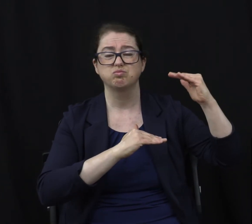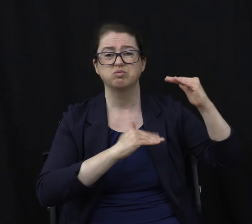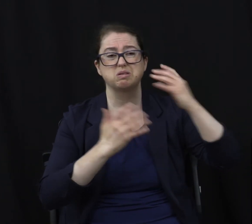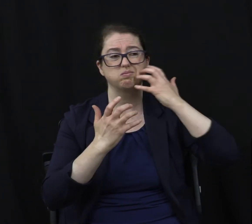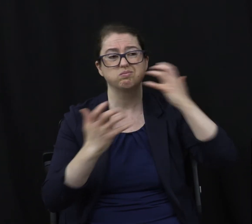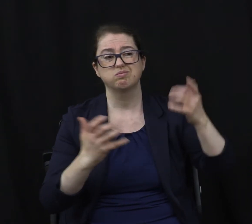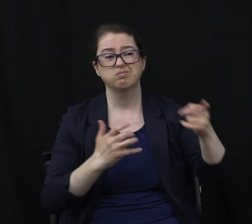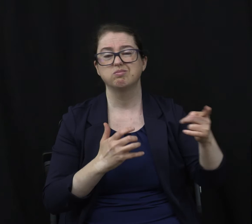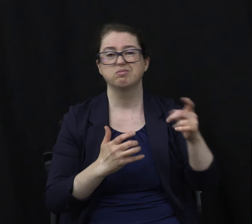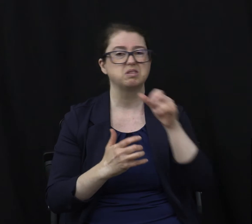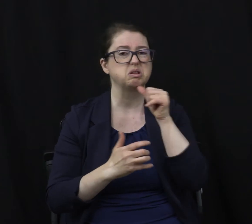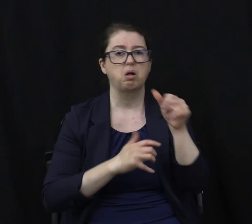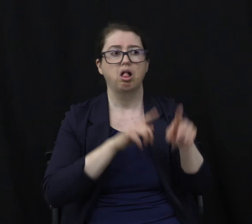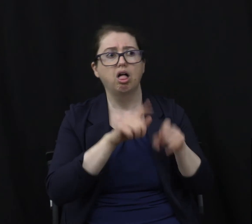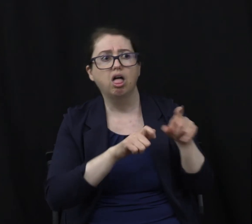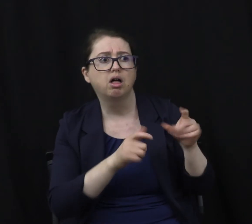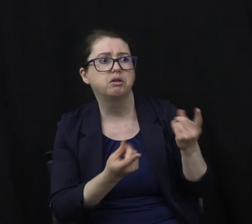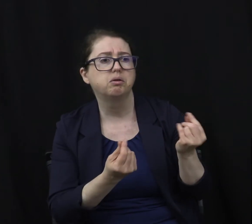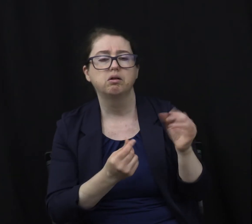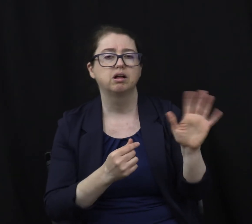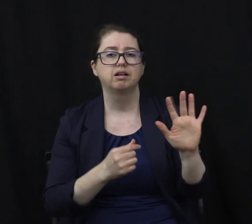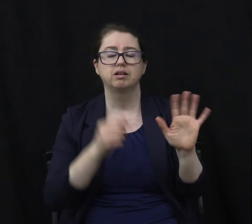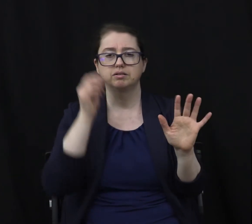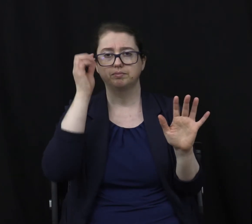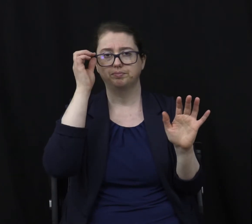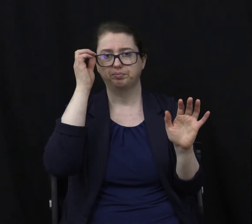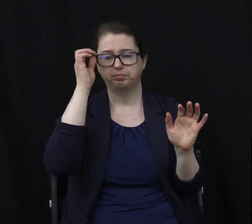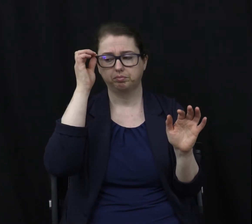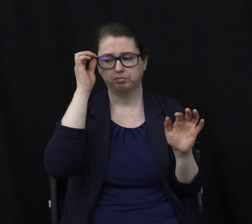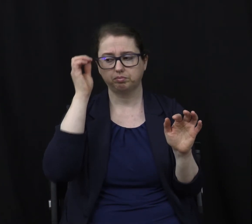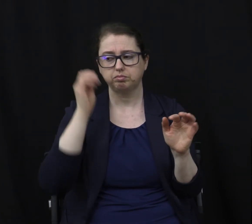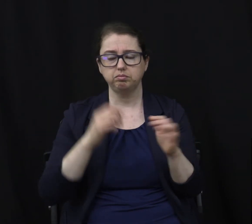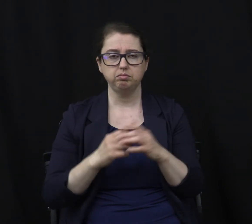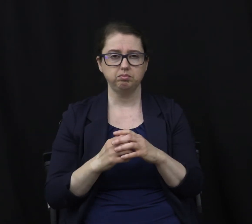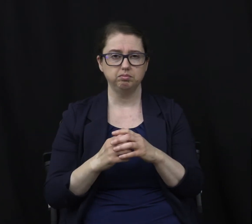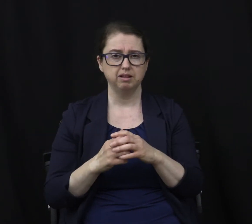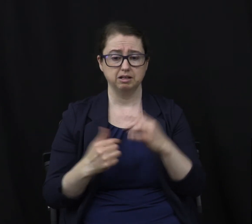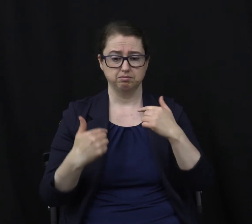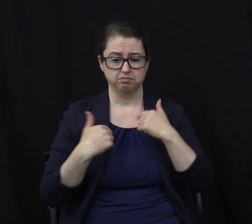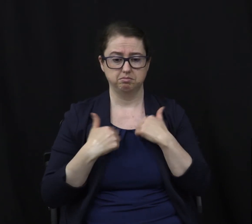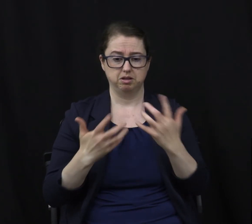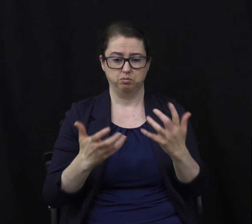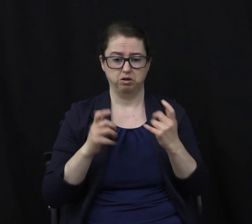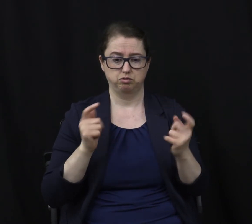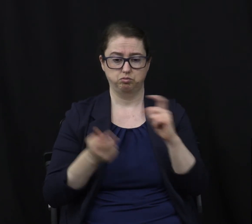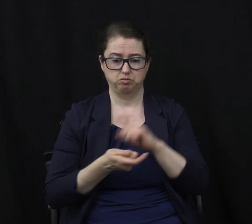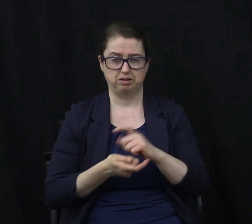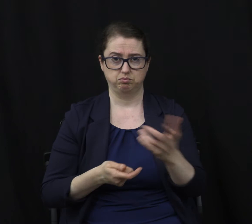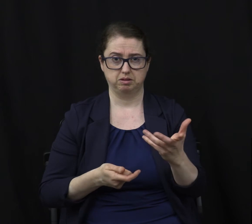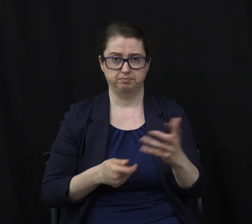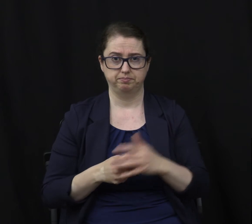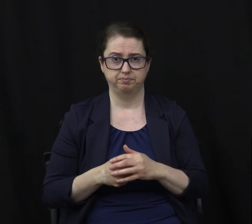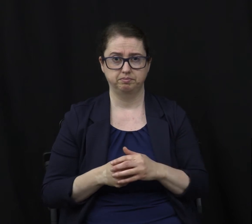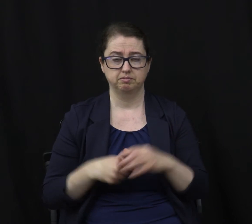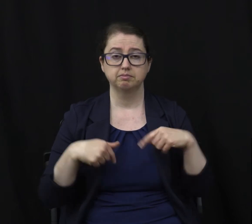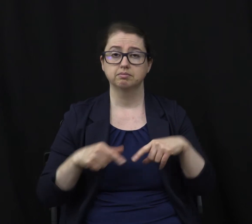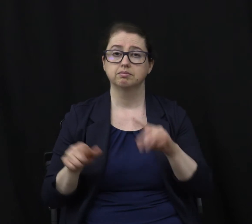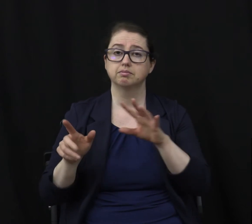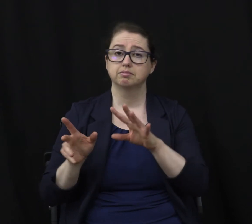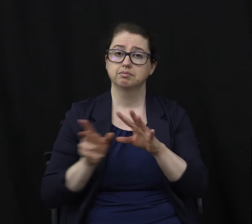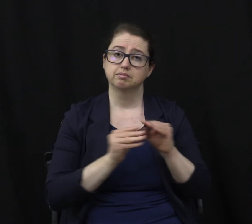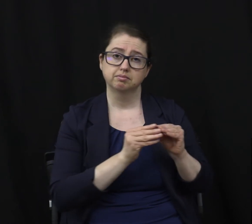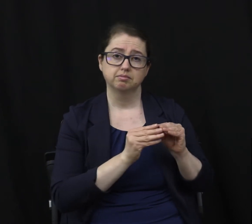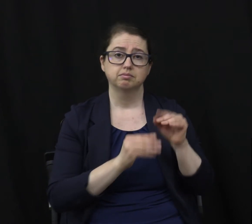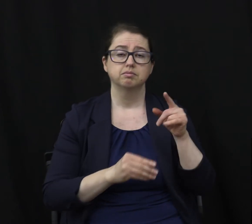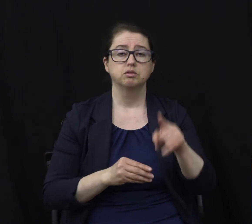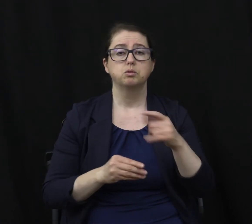is this: what do I want to change? During this seminar, you will have moments where you